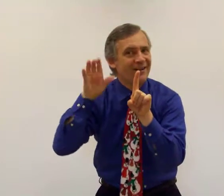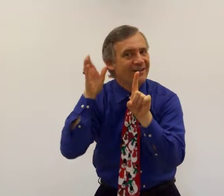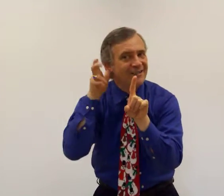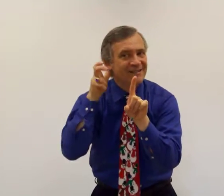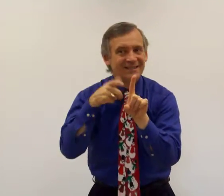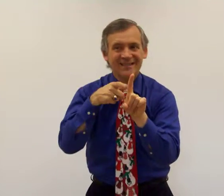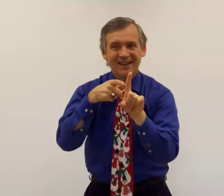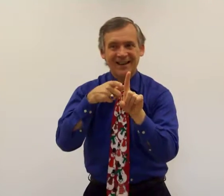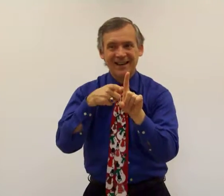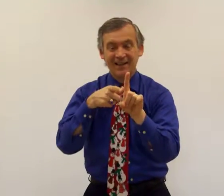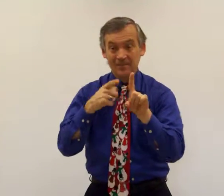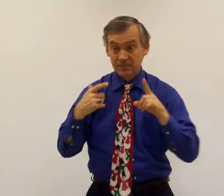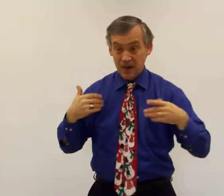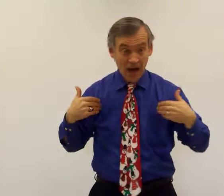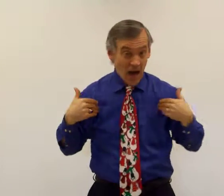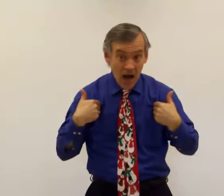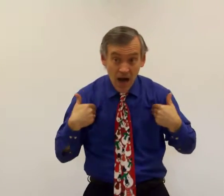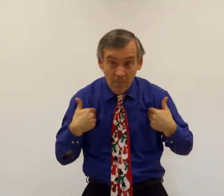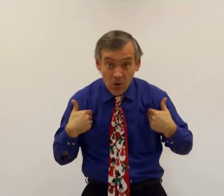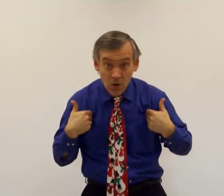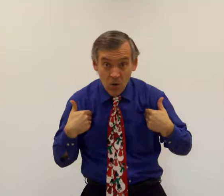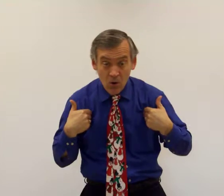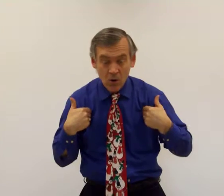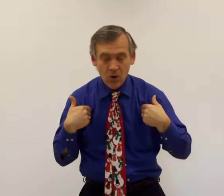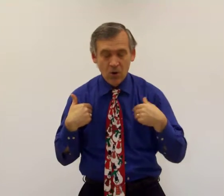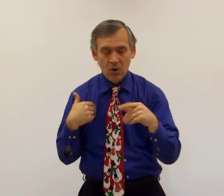Wild beasts crouched harmless by him,